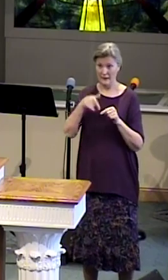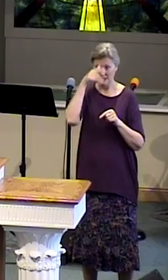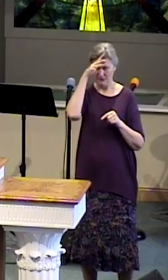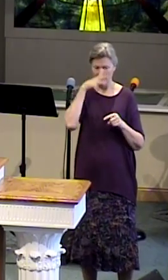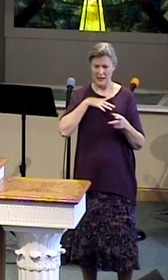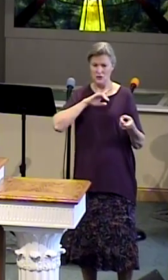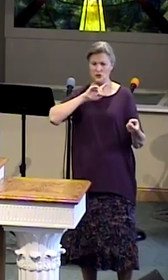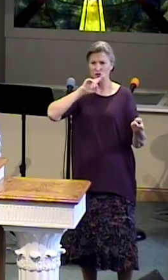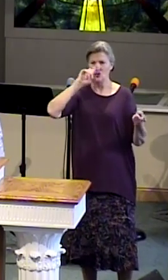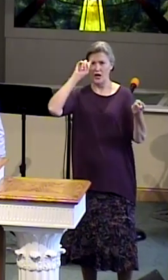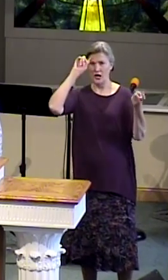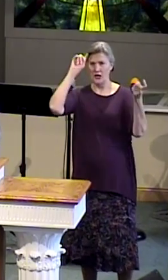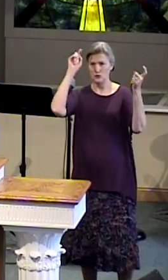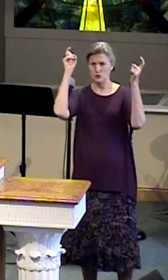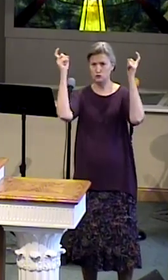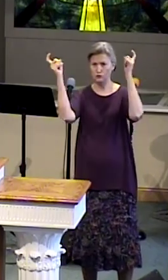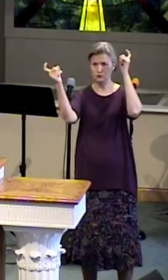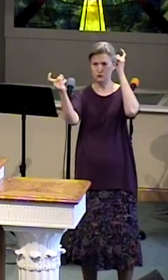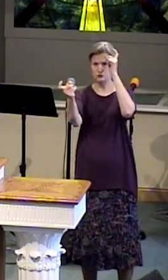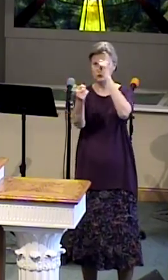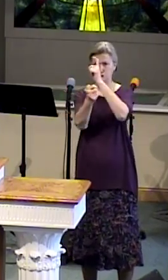his concept of God.